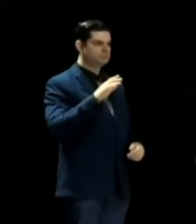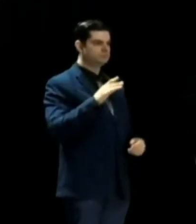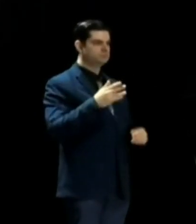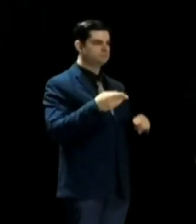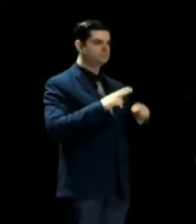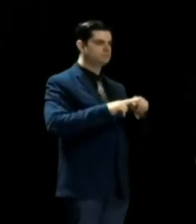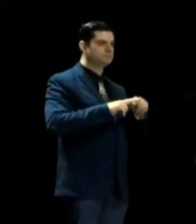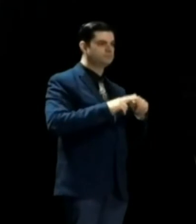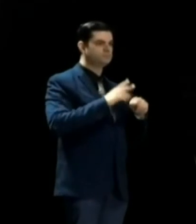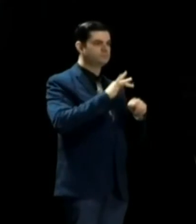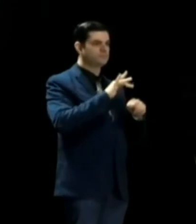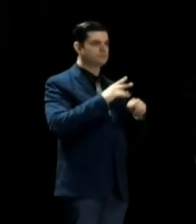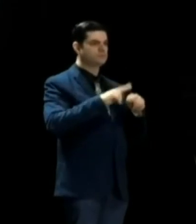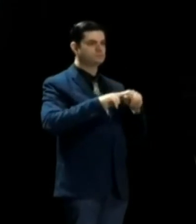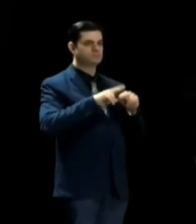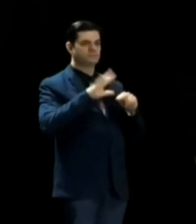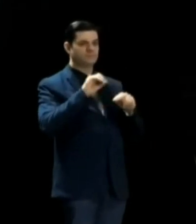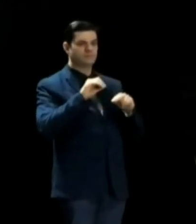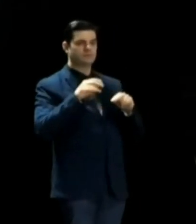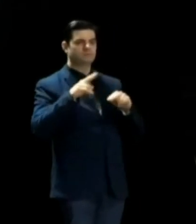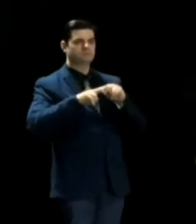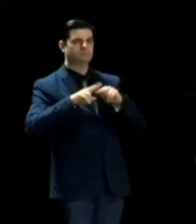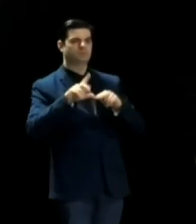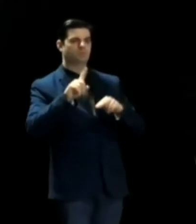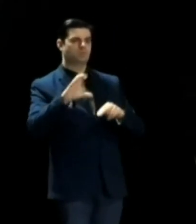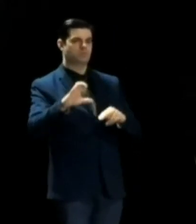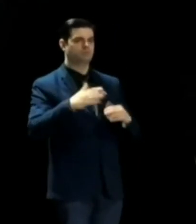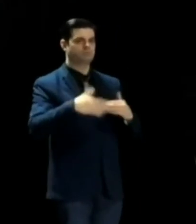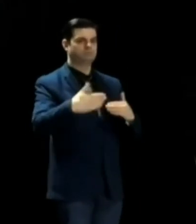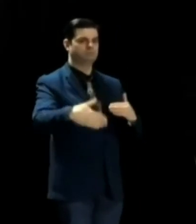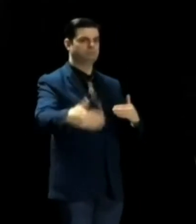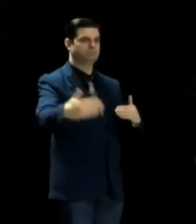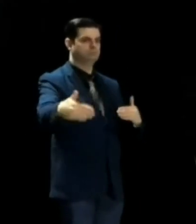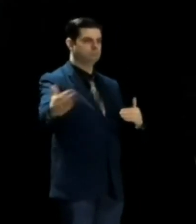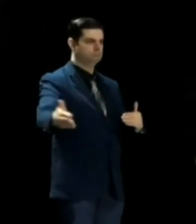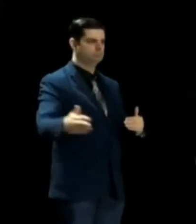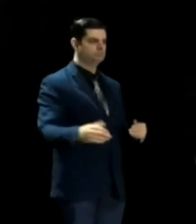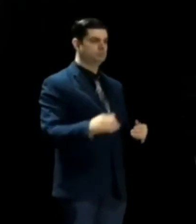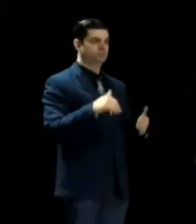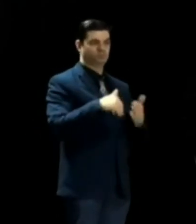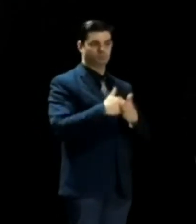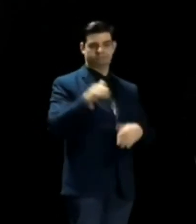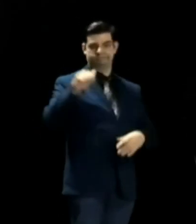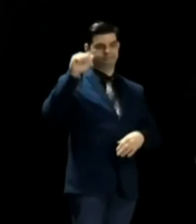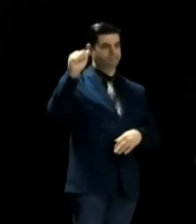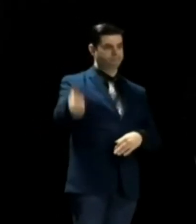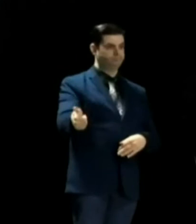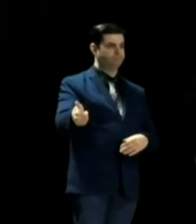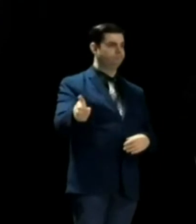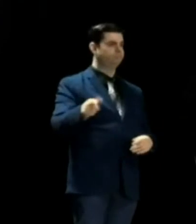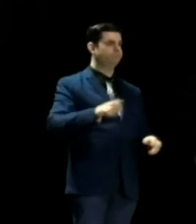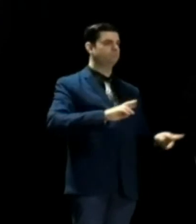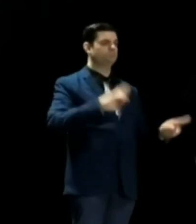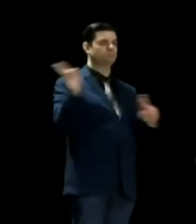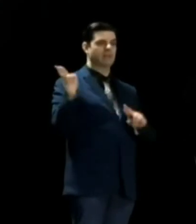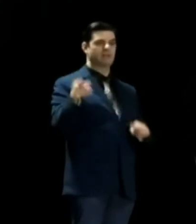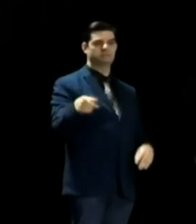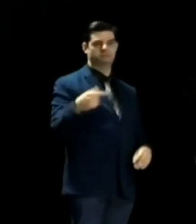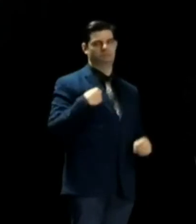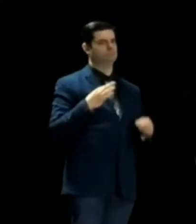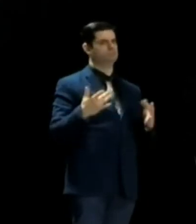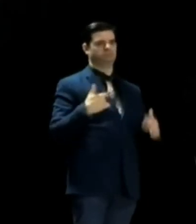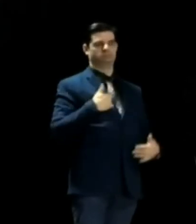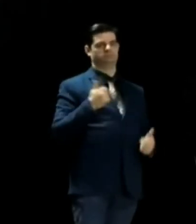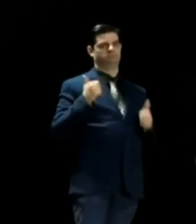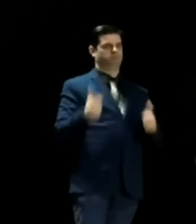than 150 a day at some point. So it's new capacity. We're happy with that. They've agreed